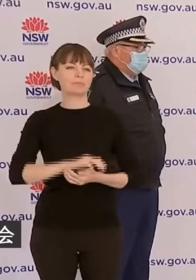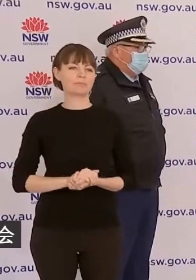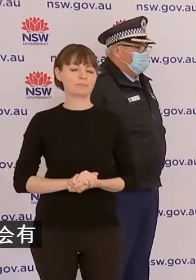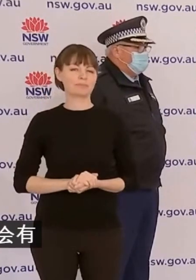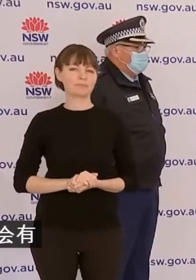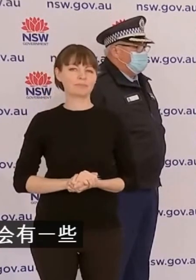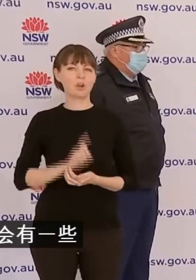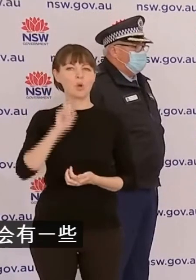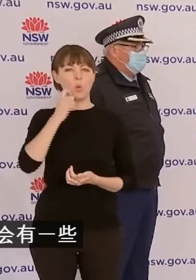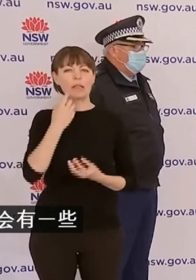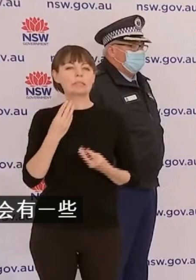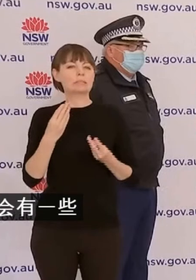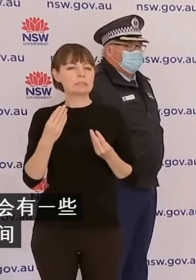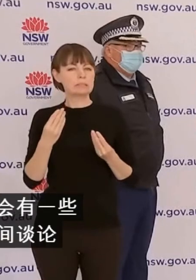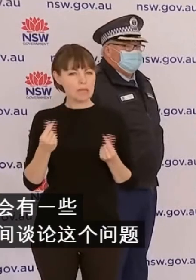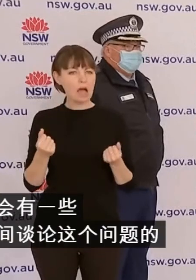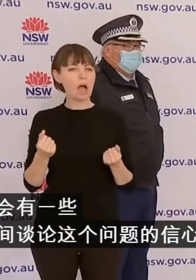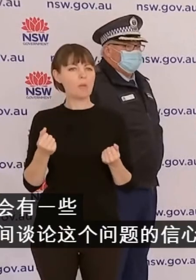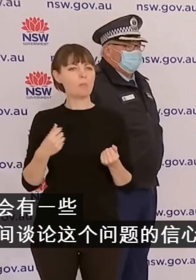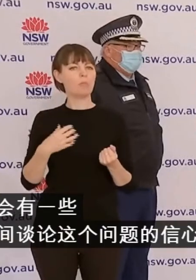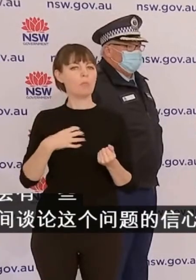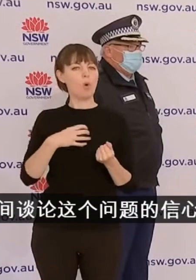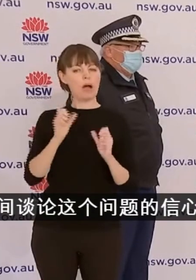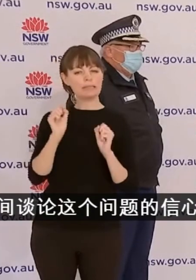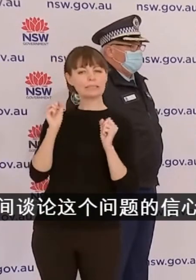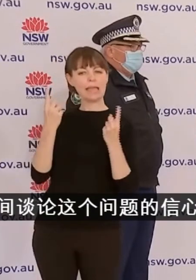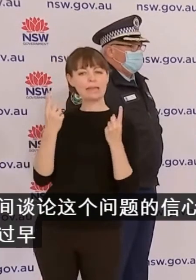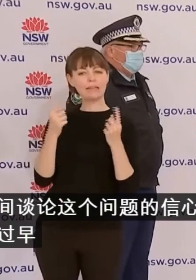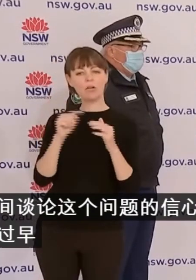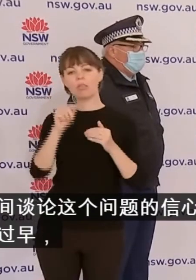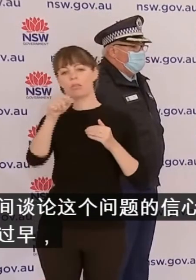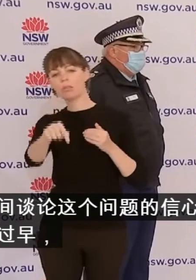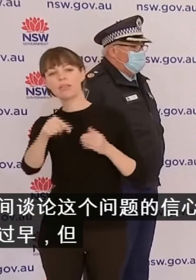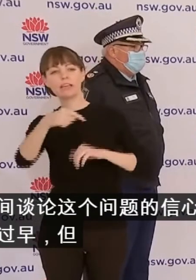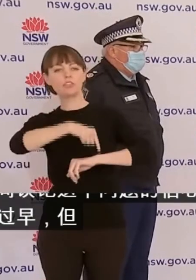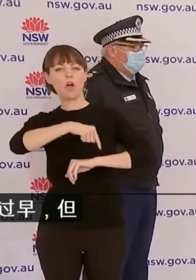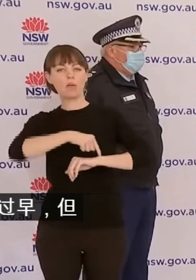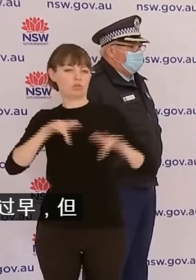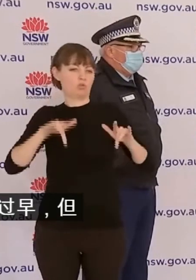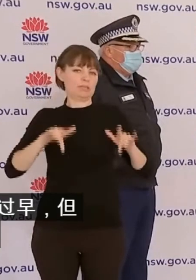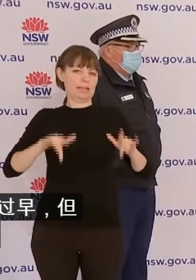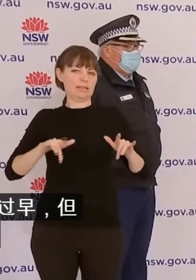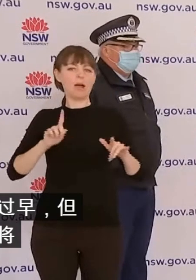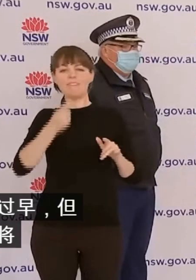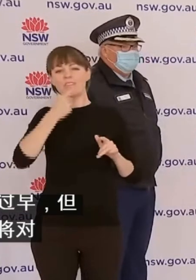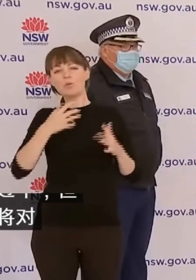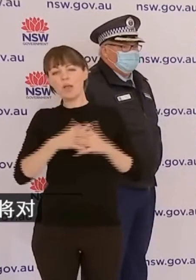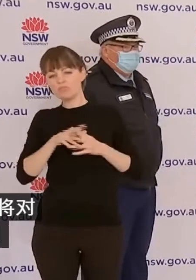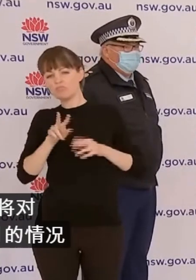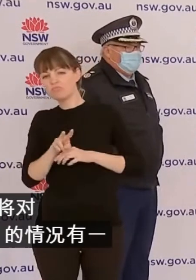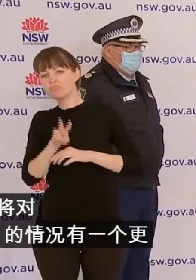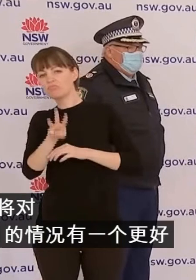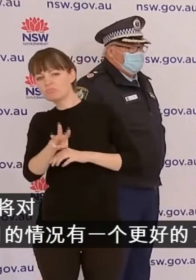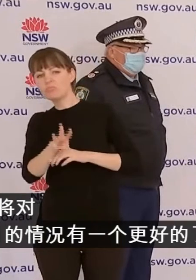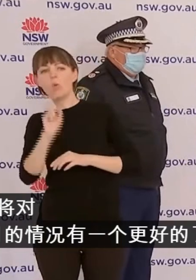have some level of confidence in talking about that at the right time. It's a bit premature now, but in a few weeks we'll have a better idea as to what